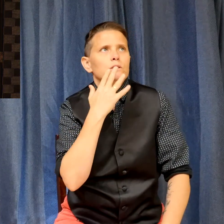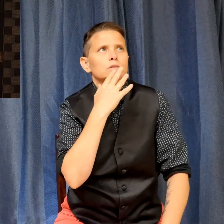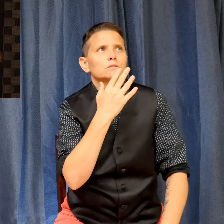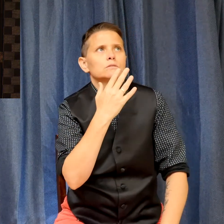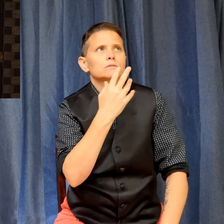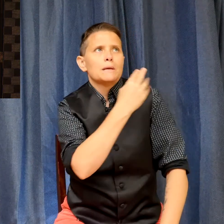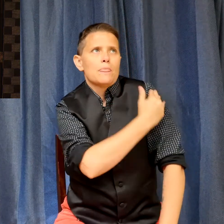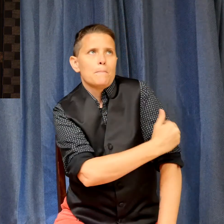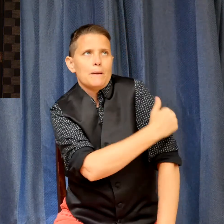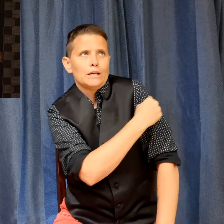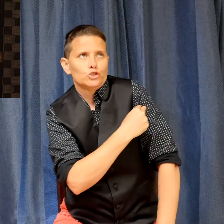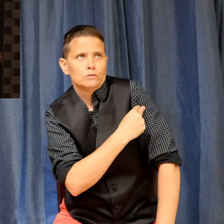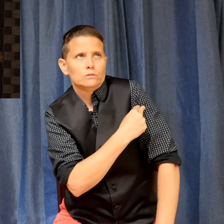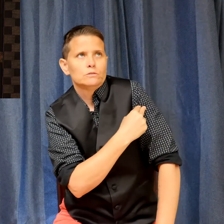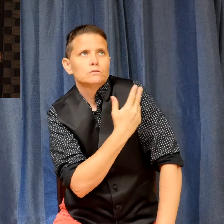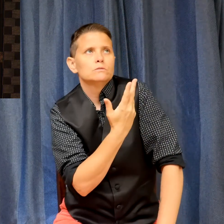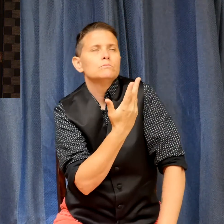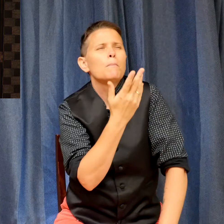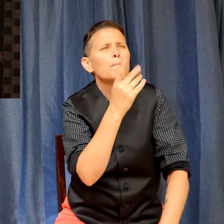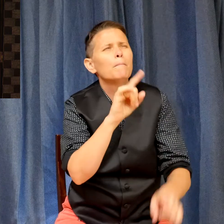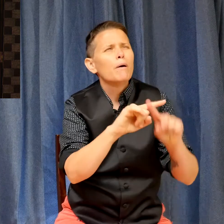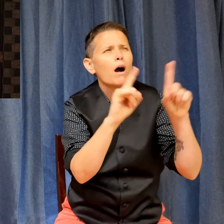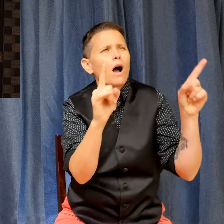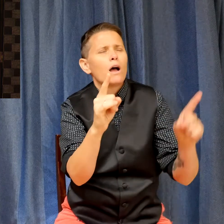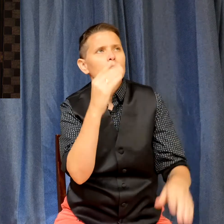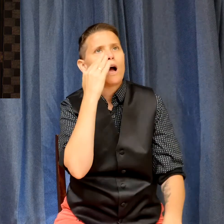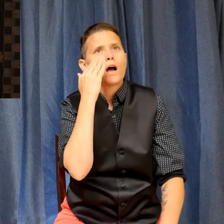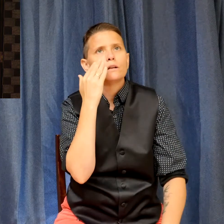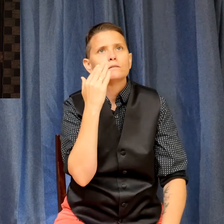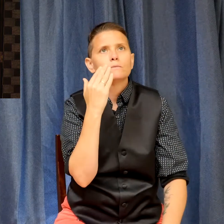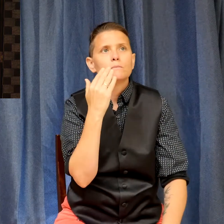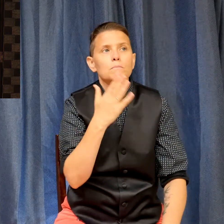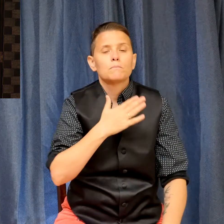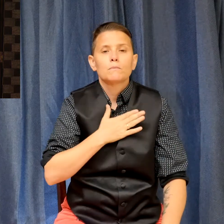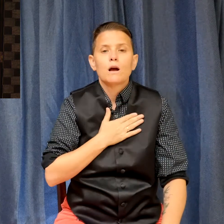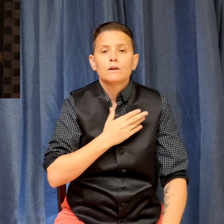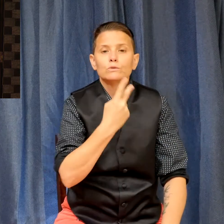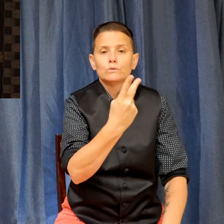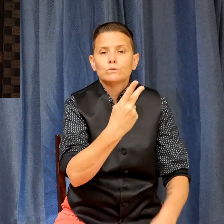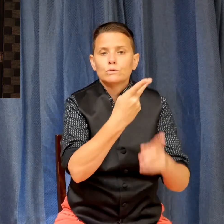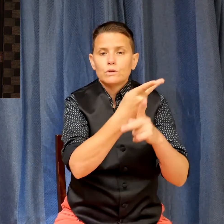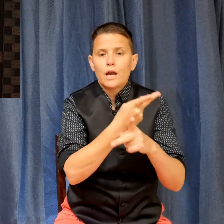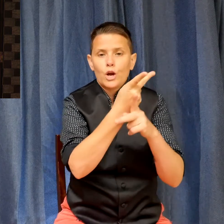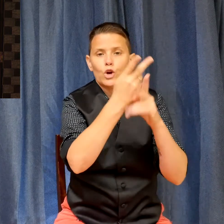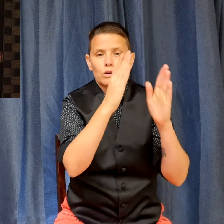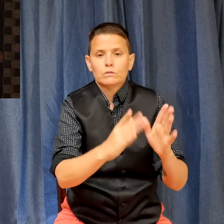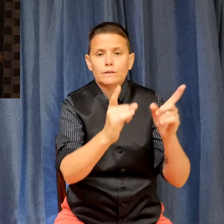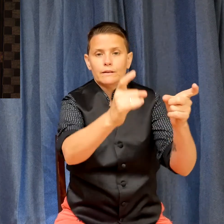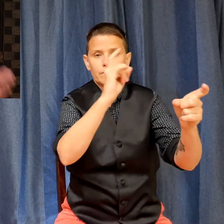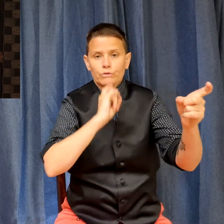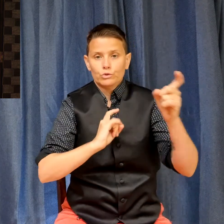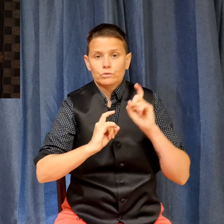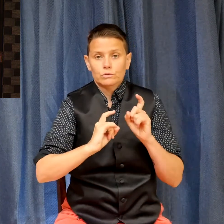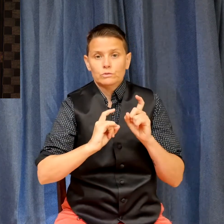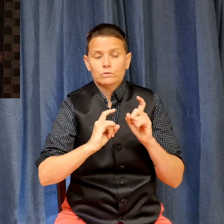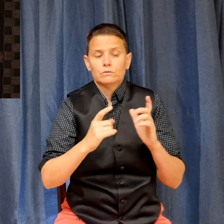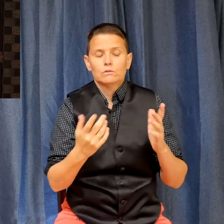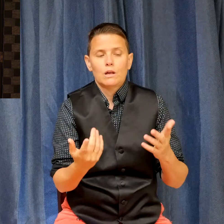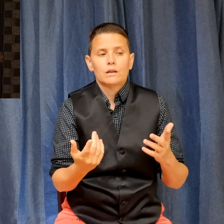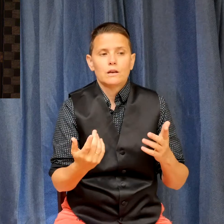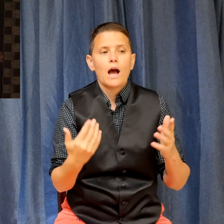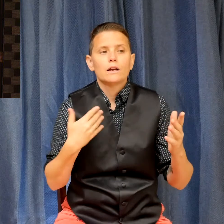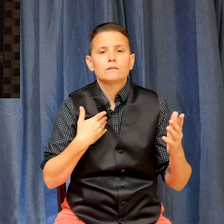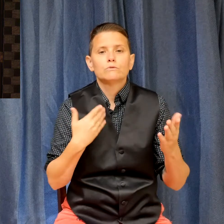in the situation. However, I did take my two biggest caregivers to Mexico in between the end of